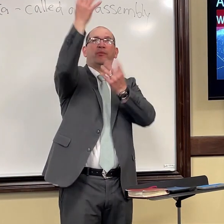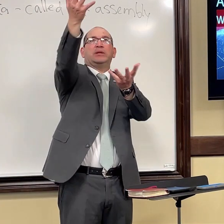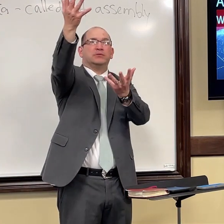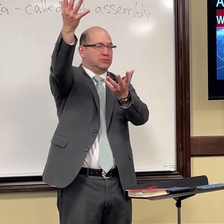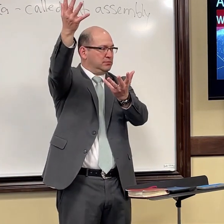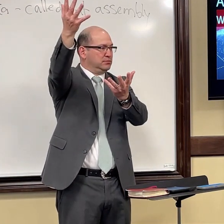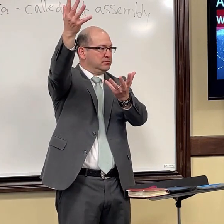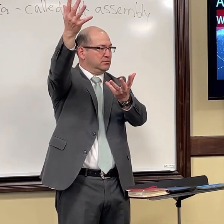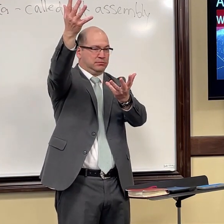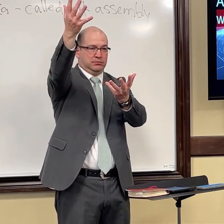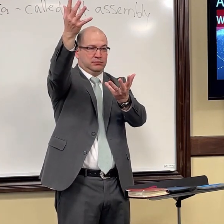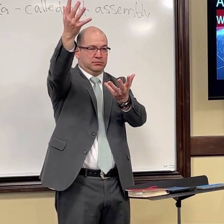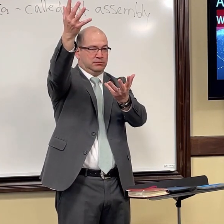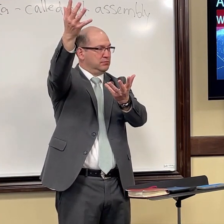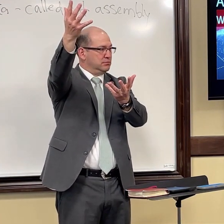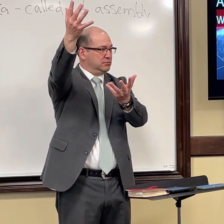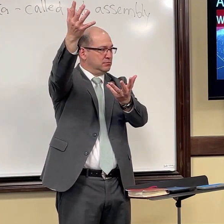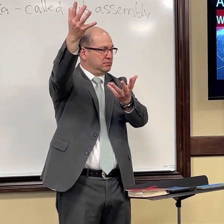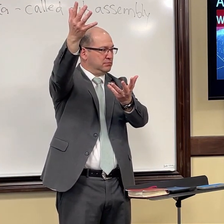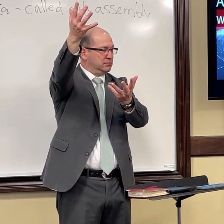That obeys God's command.